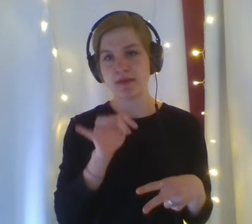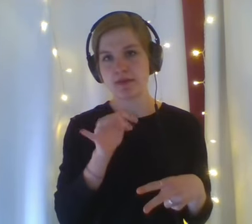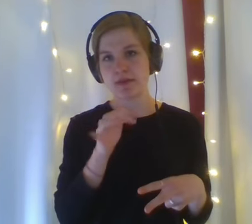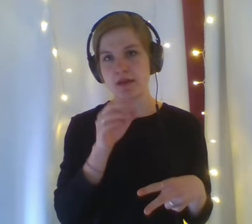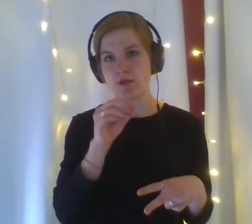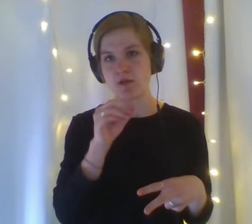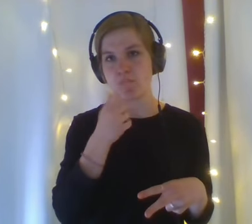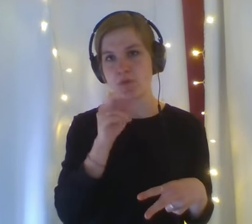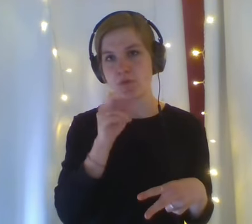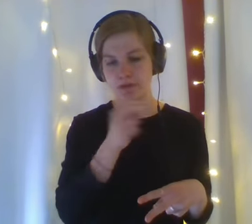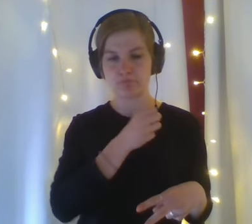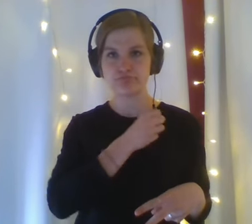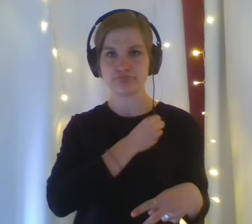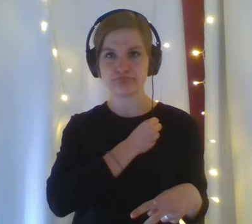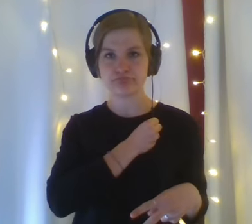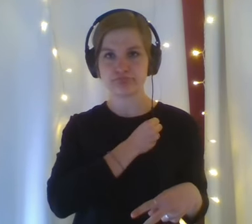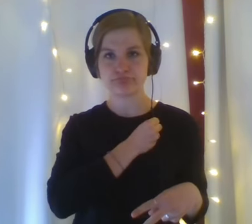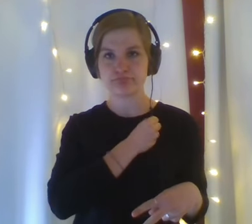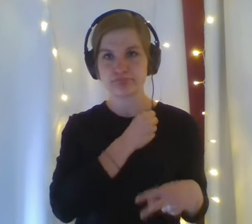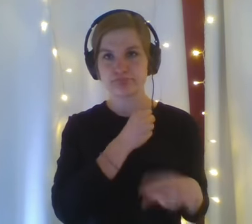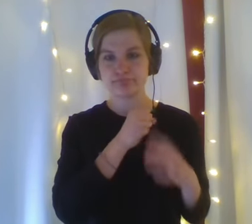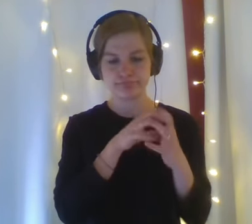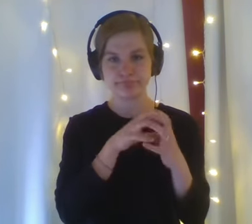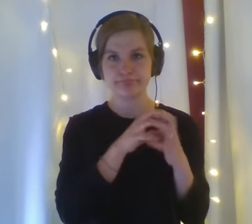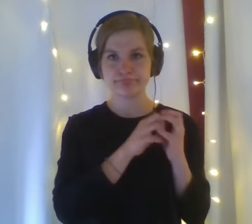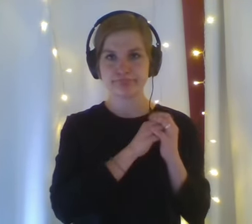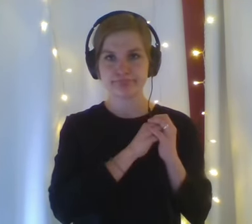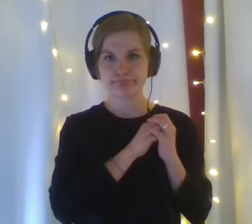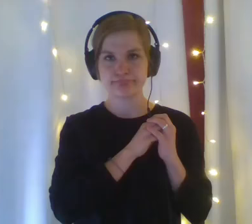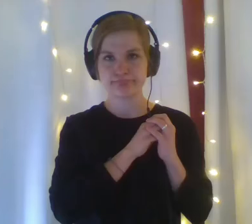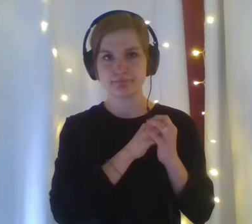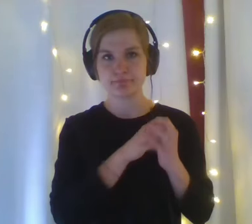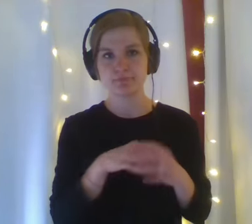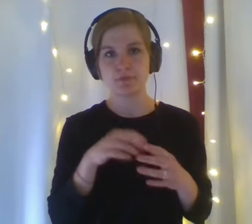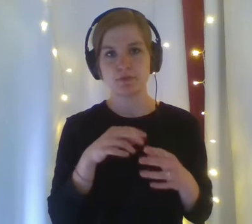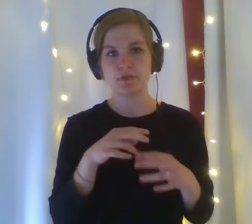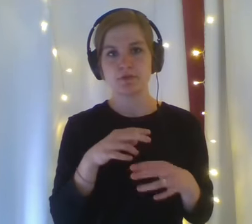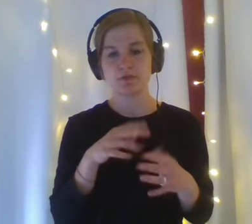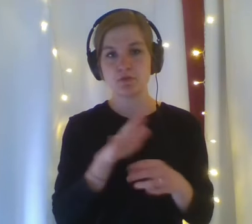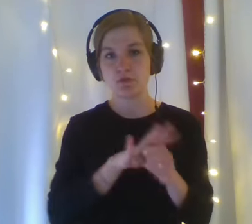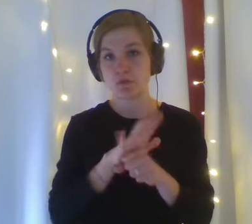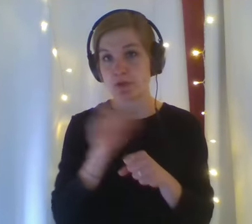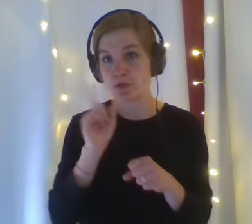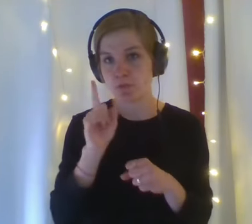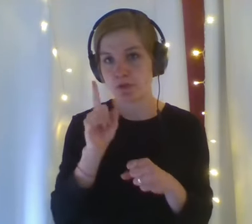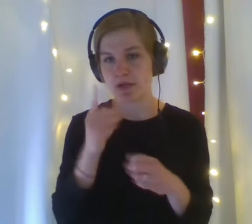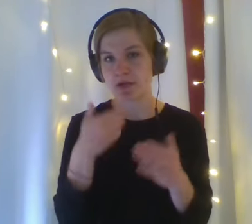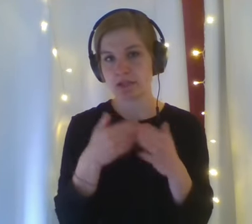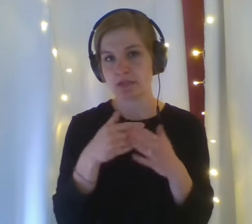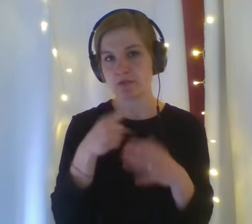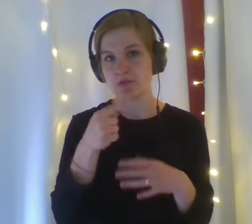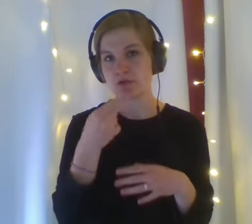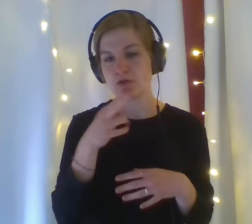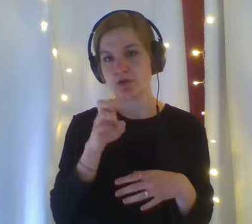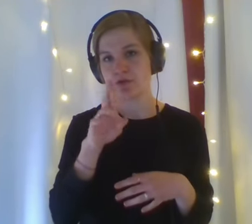more or less. It's located in the upper portion of your body called your thoracic cavity. We also, from the heart and to the